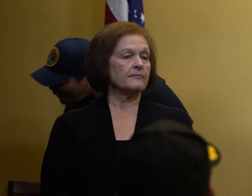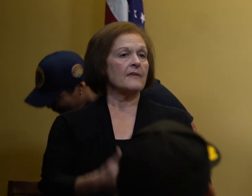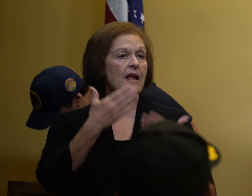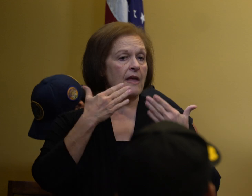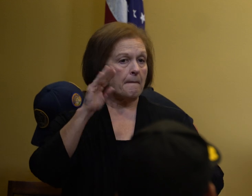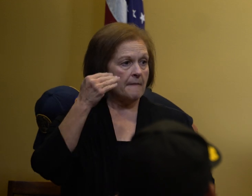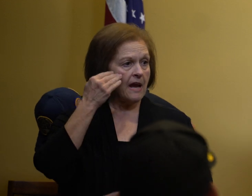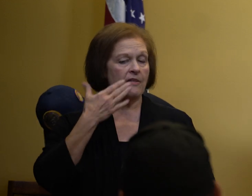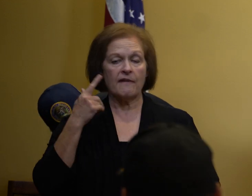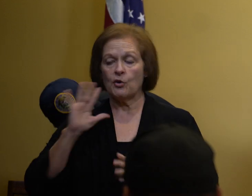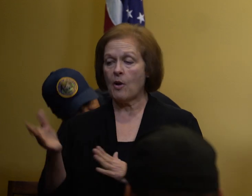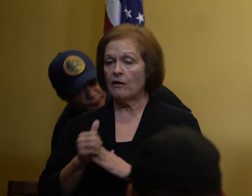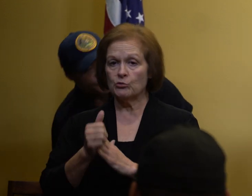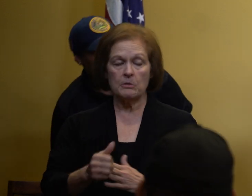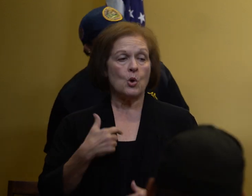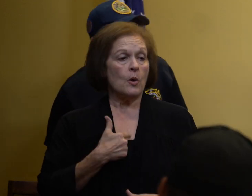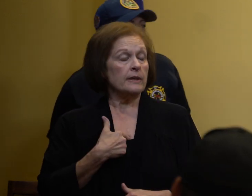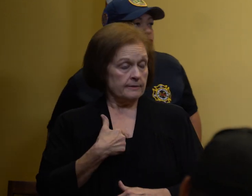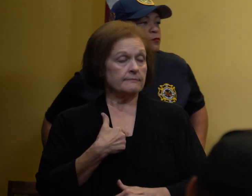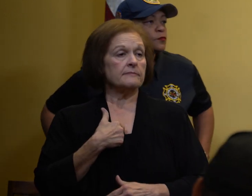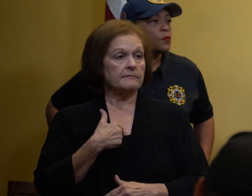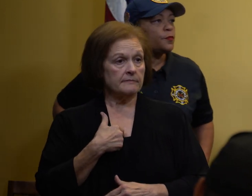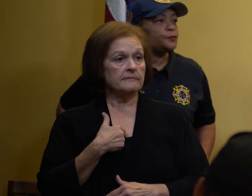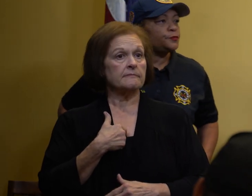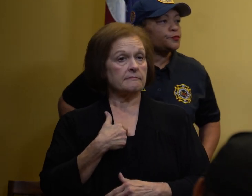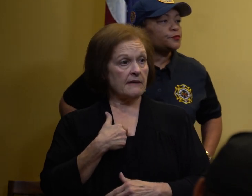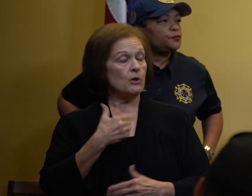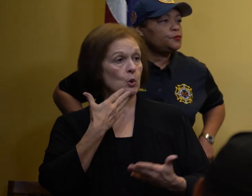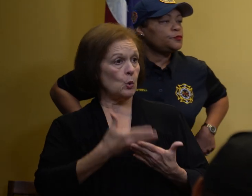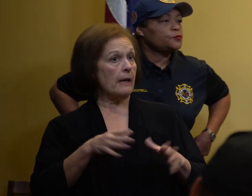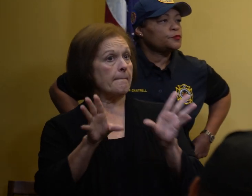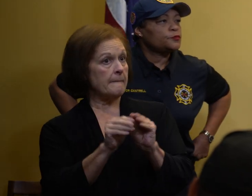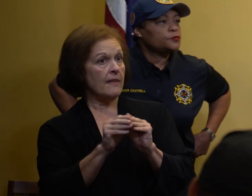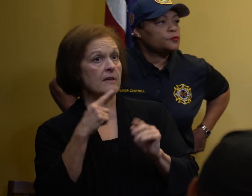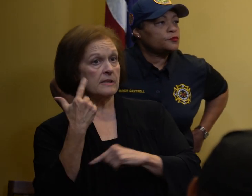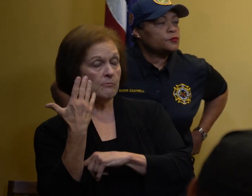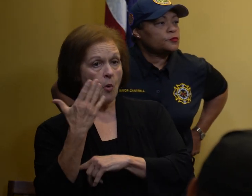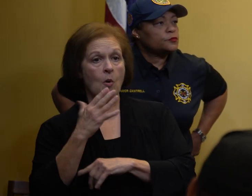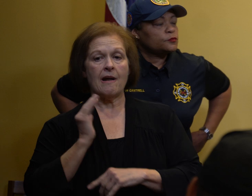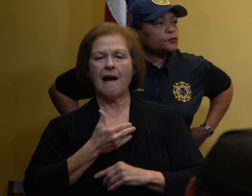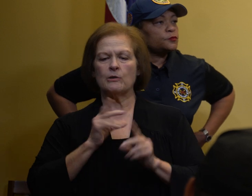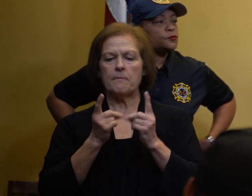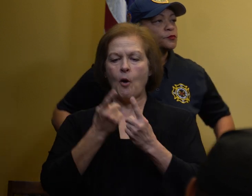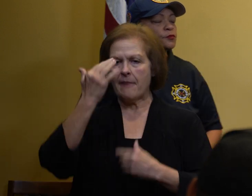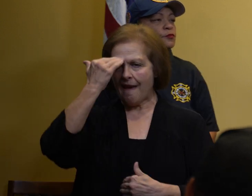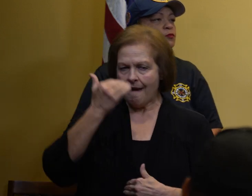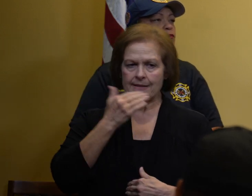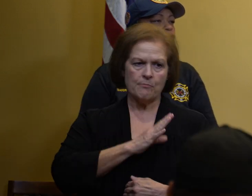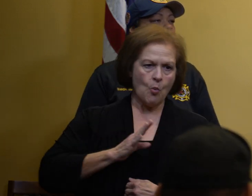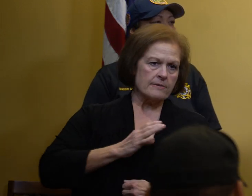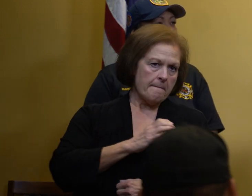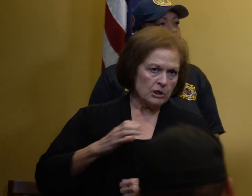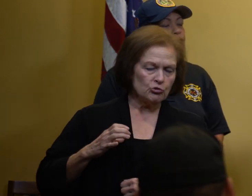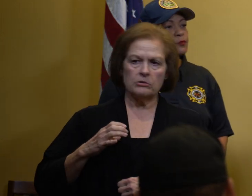Thank you, Madam Mayor. Thank you for your leadership. We were able to have a really good mayor's briefing this morning. We had all of our department heads, city department heads, boards and